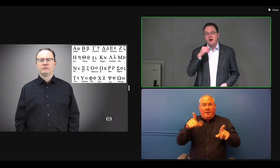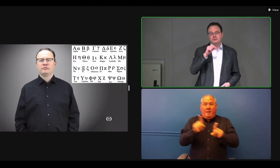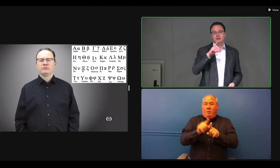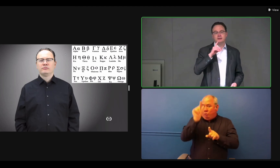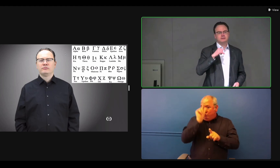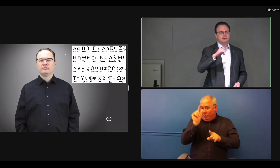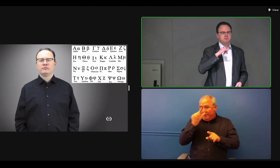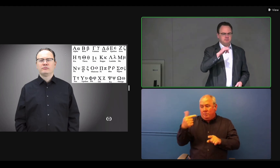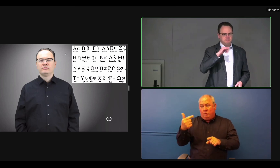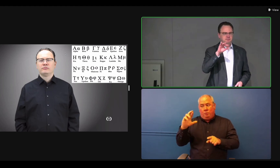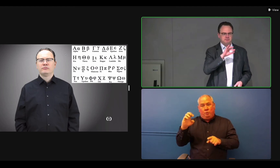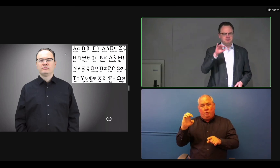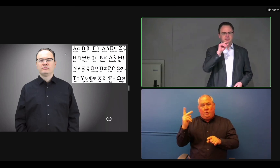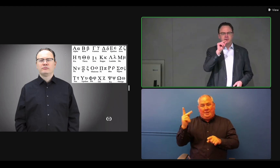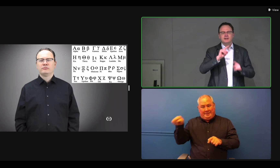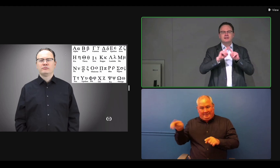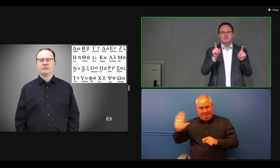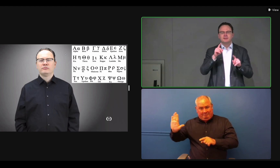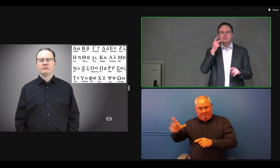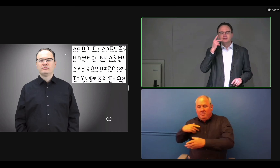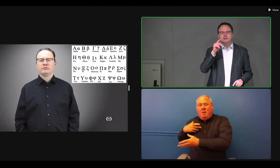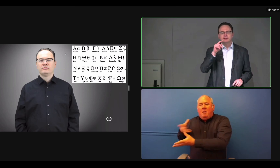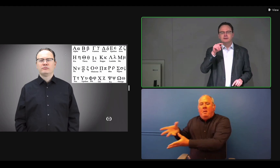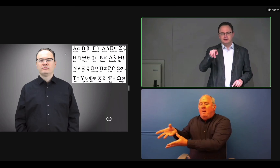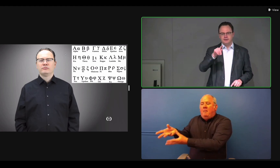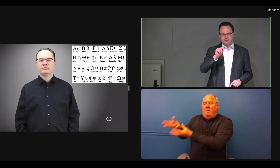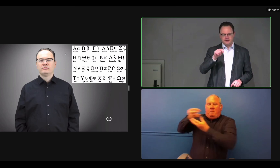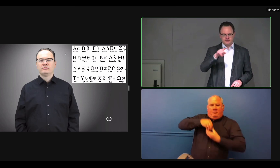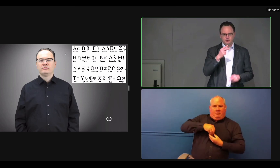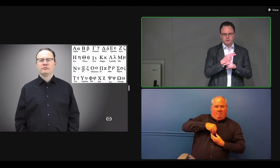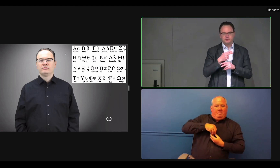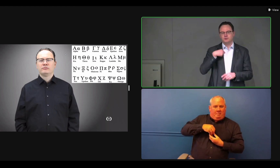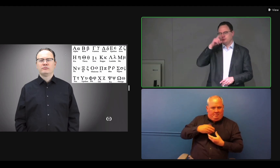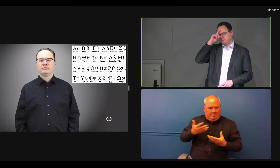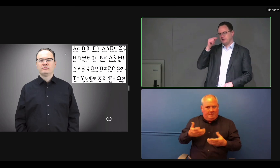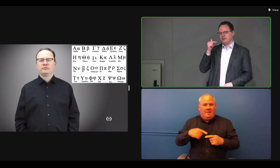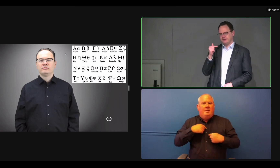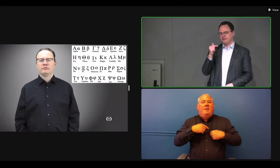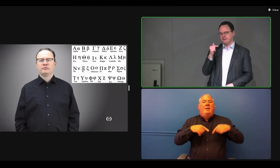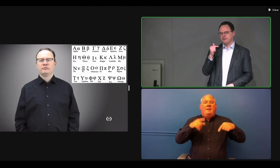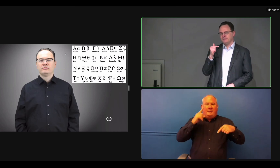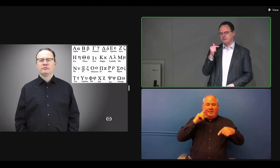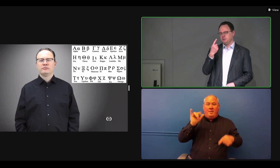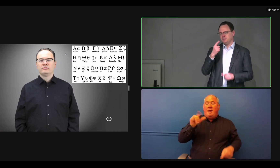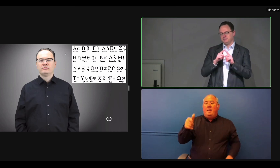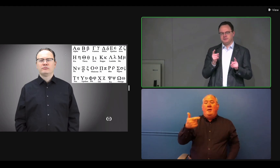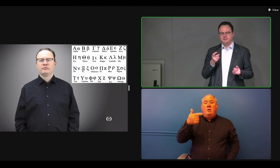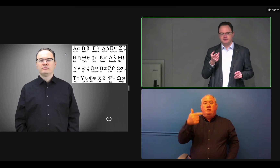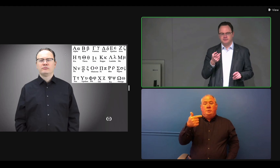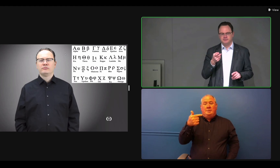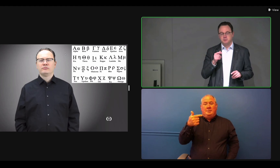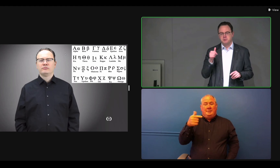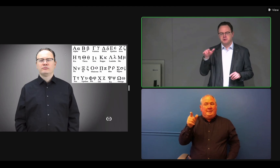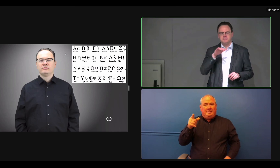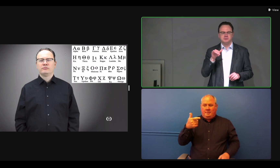then made some modifications to ensure that it was respectful of DGS usage. For example,